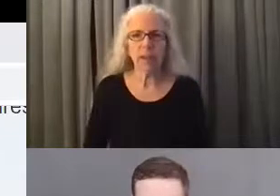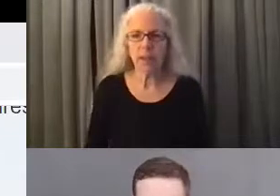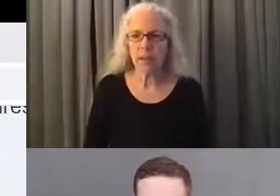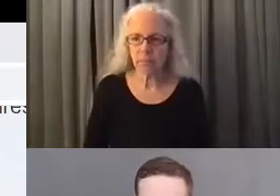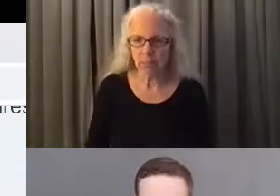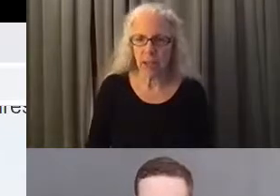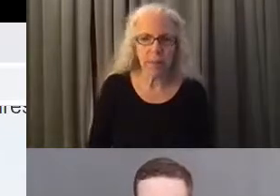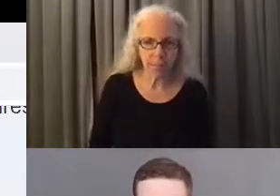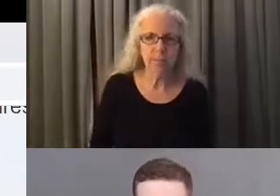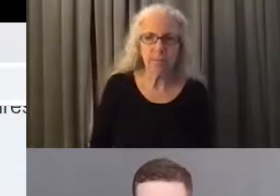Go ahead, Brett.